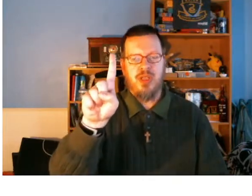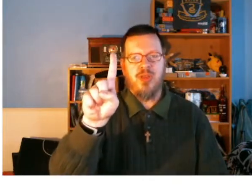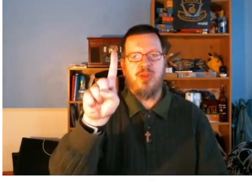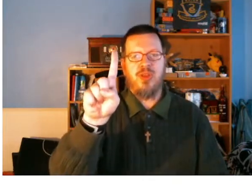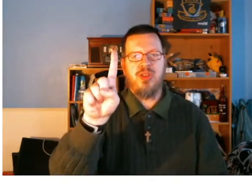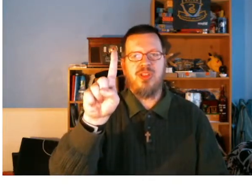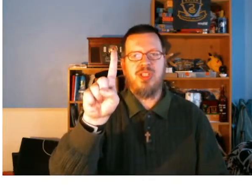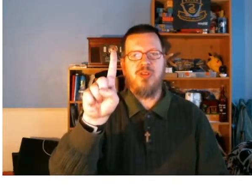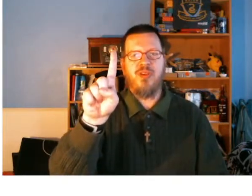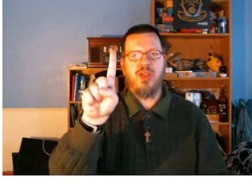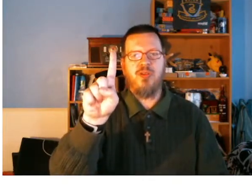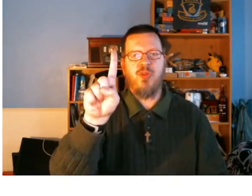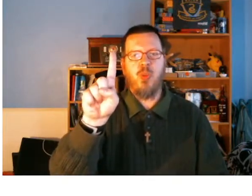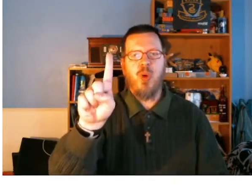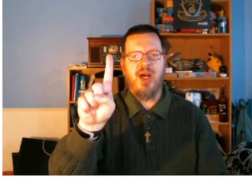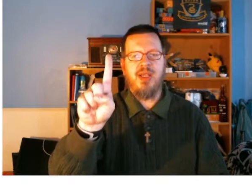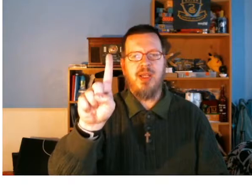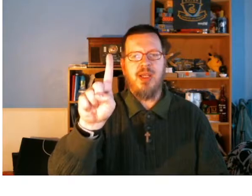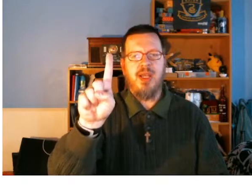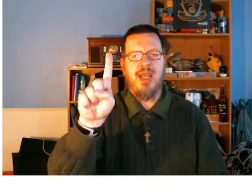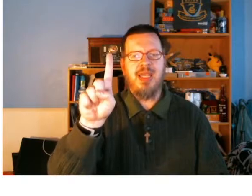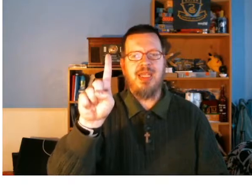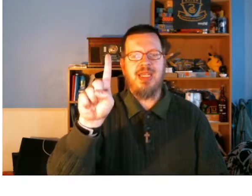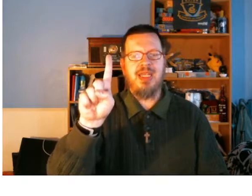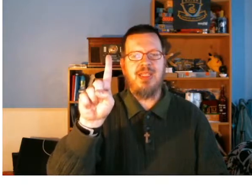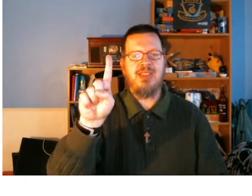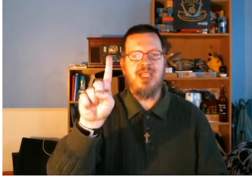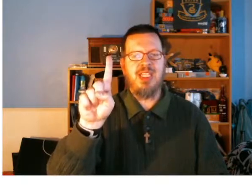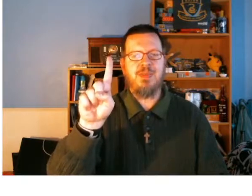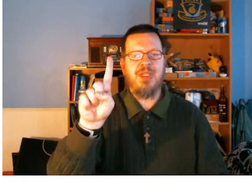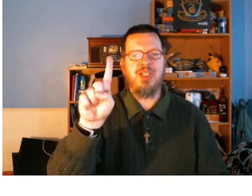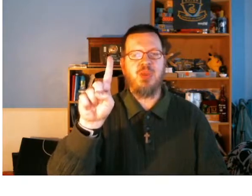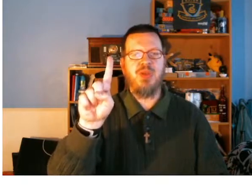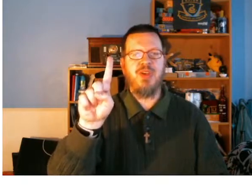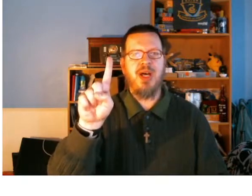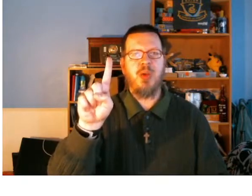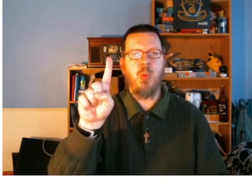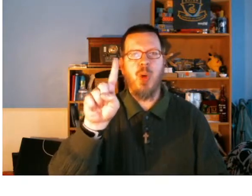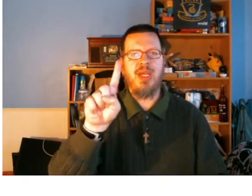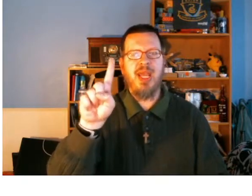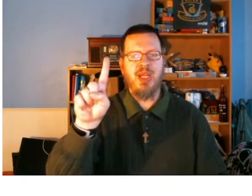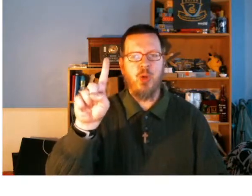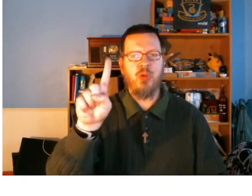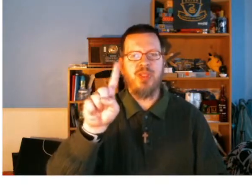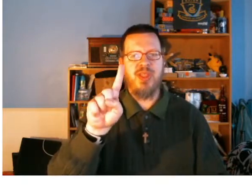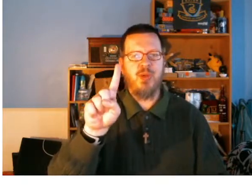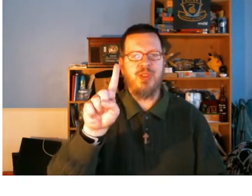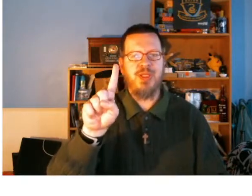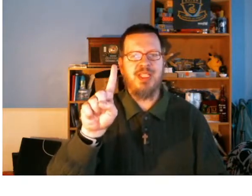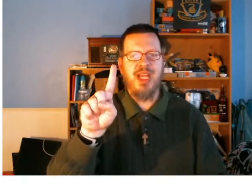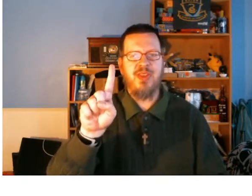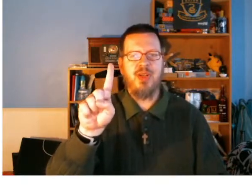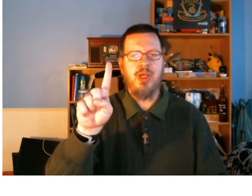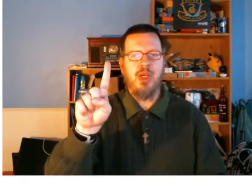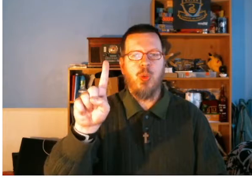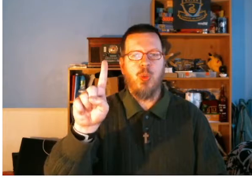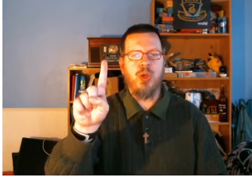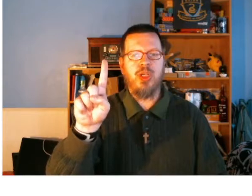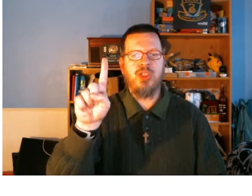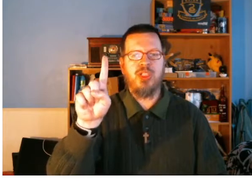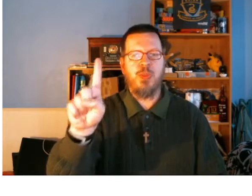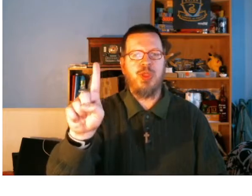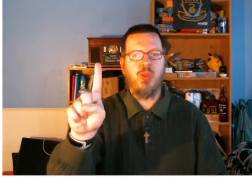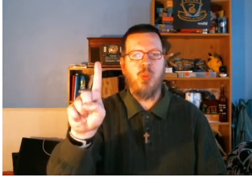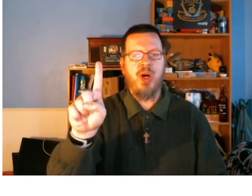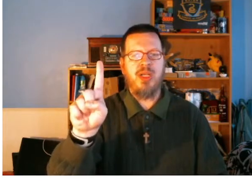use the single finger for one. And in this case, because we've got one and only that we're doing together, we're